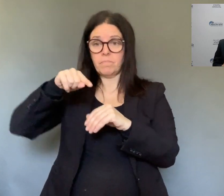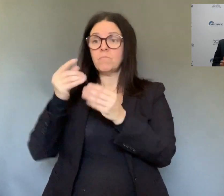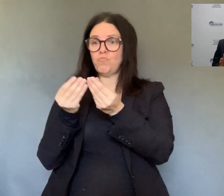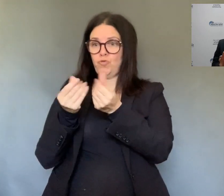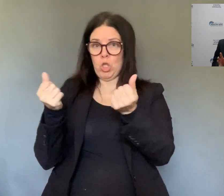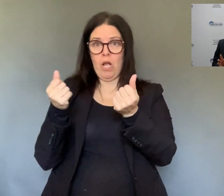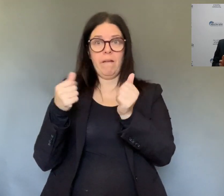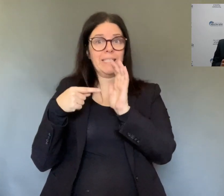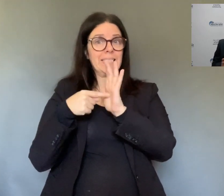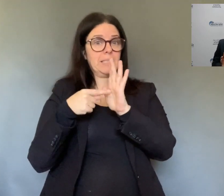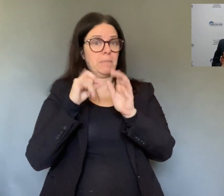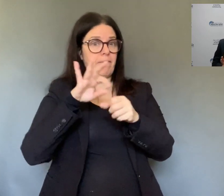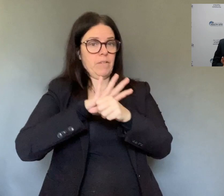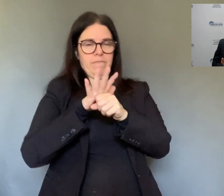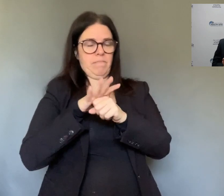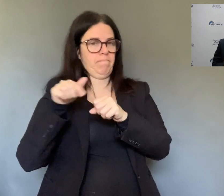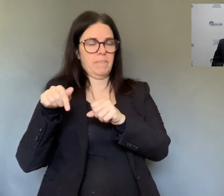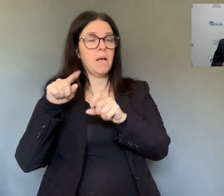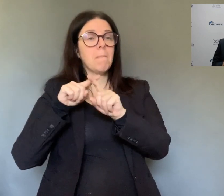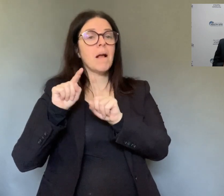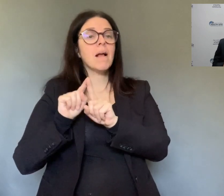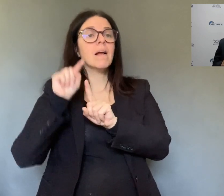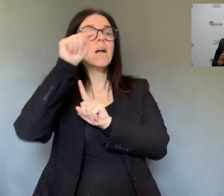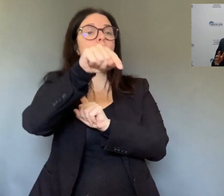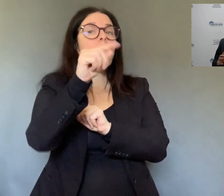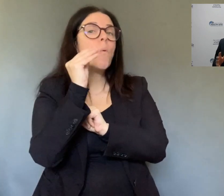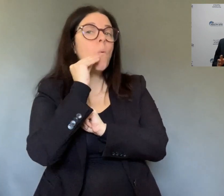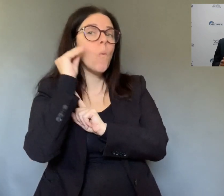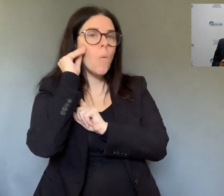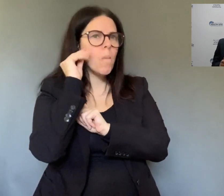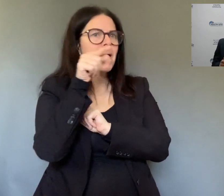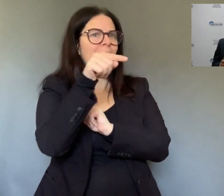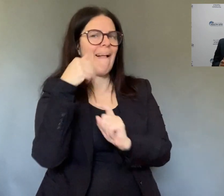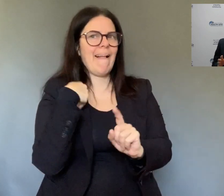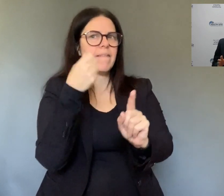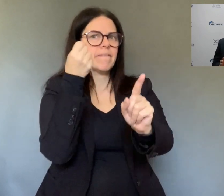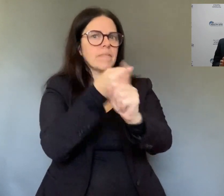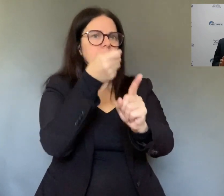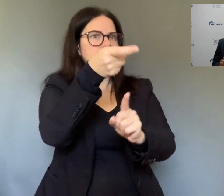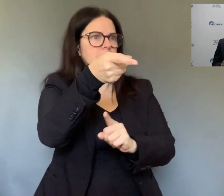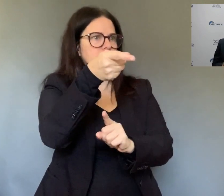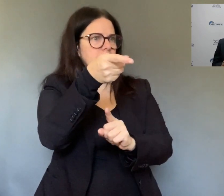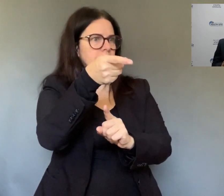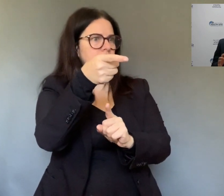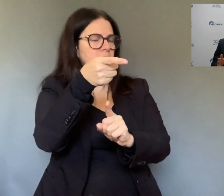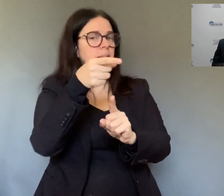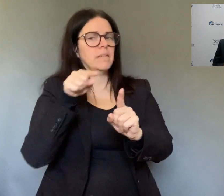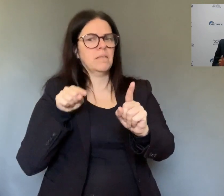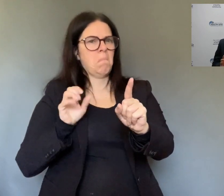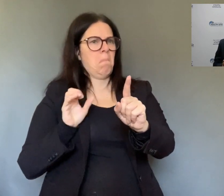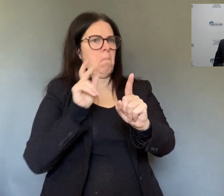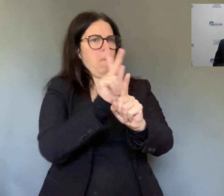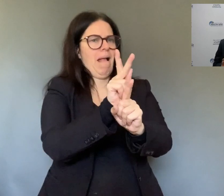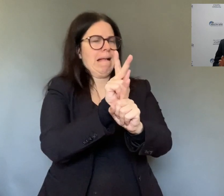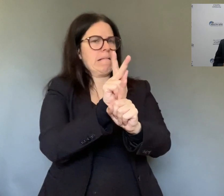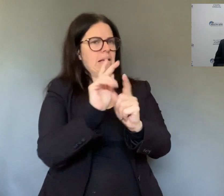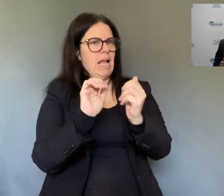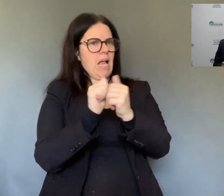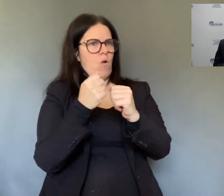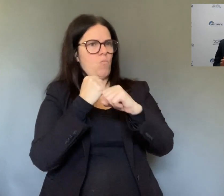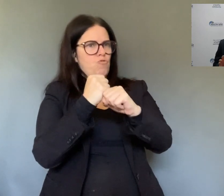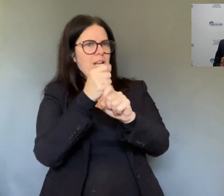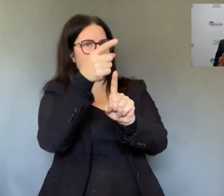to limit the ability of the home to manage all those individuals in their facility, there has to be some consideration that